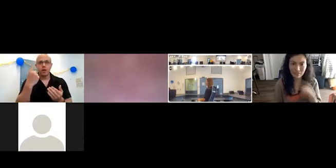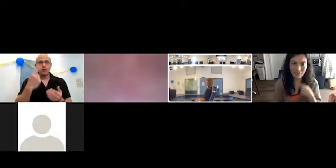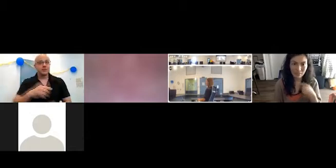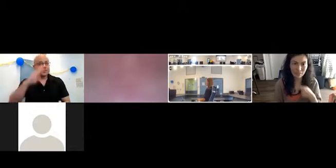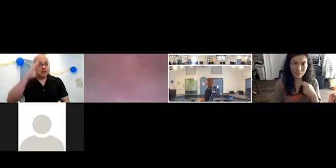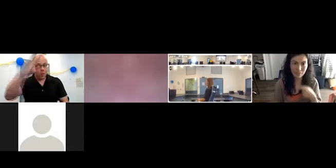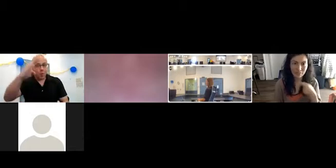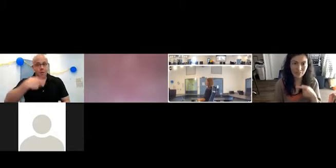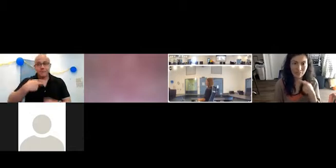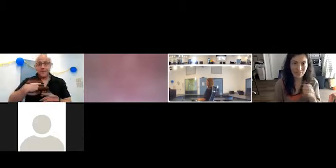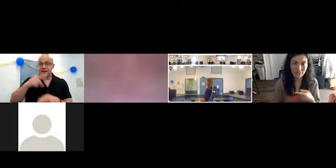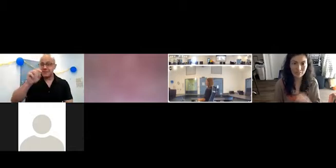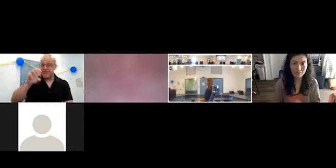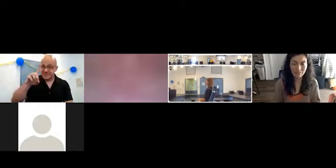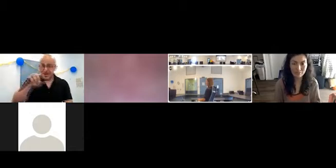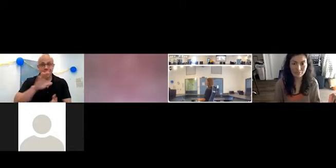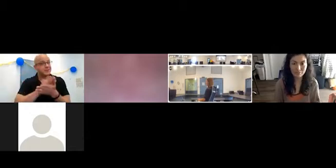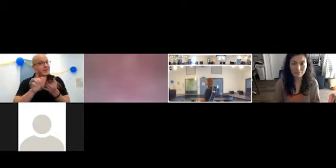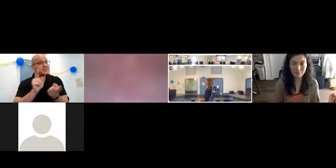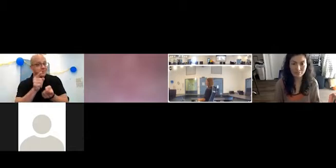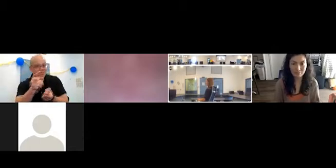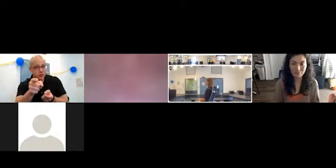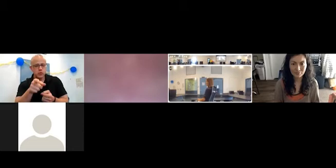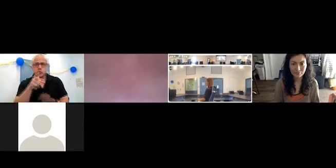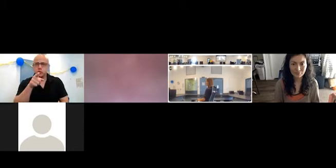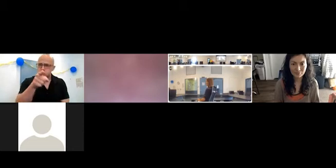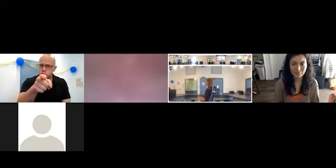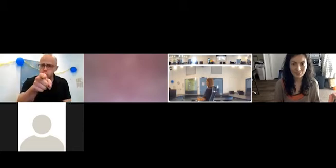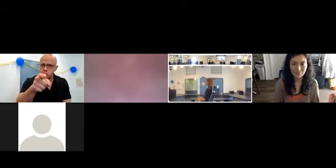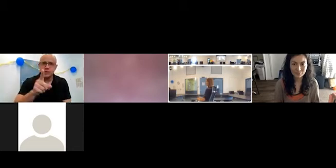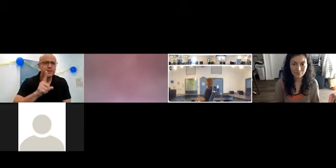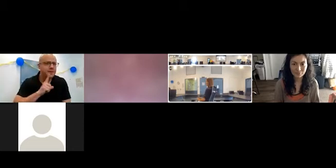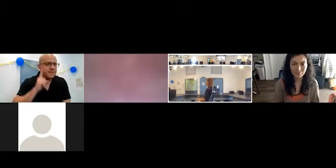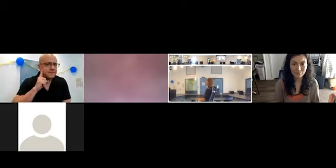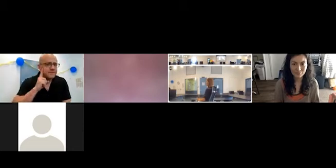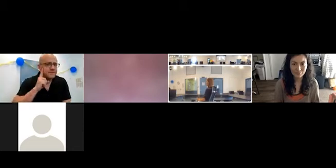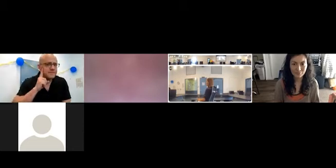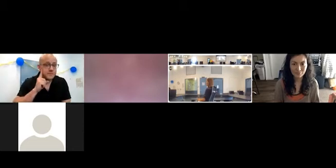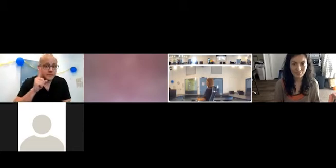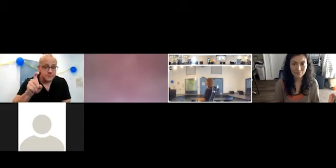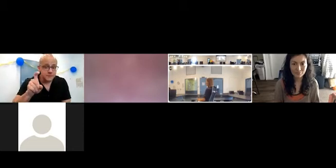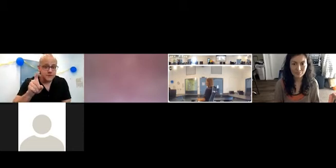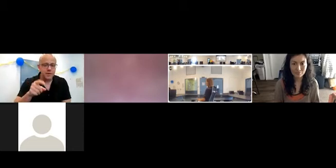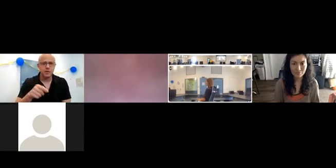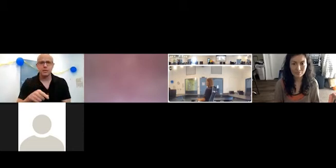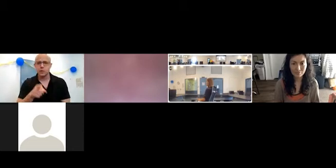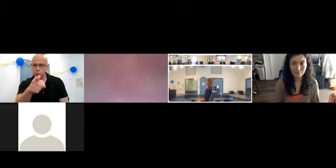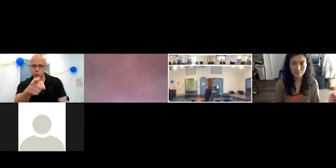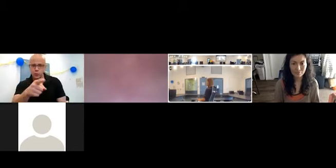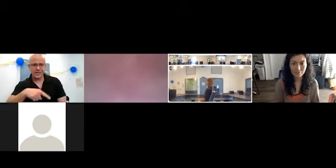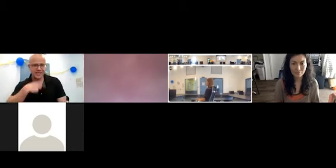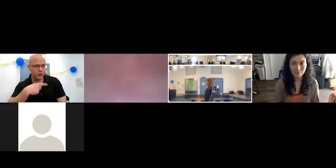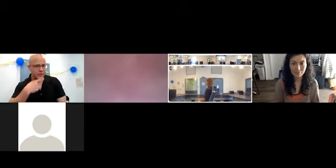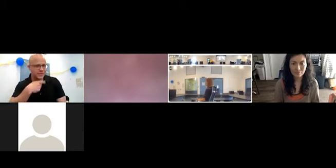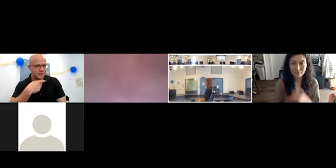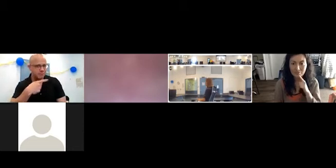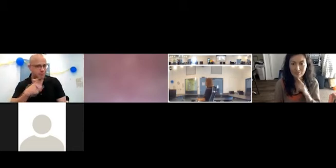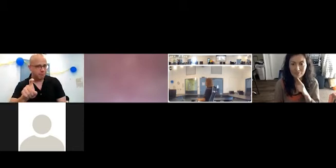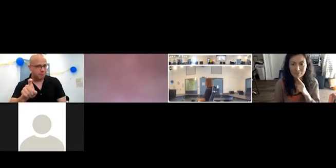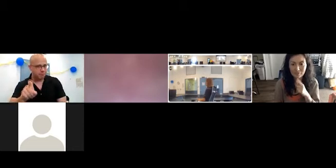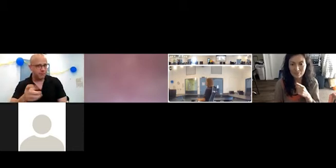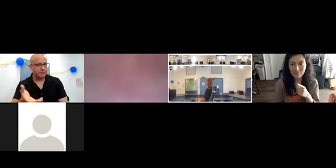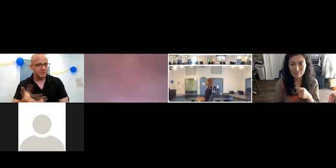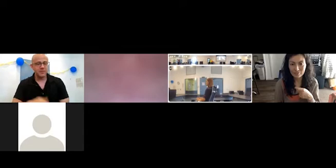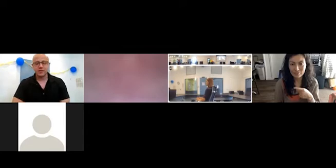So when you meet someone, you say, hello, my name is, nice to meet you. You can ask them, are